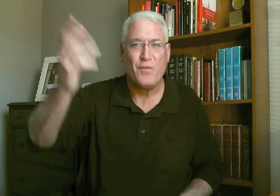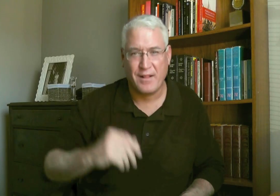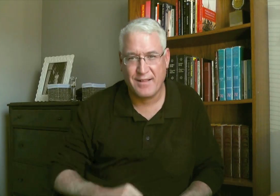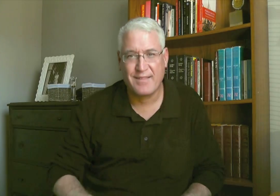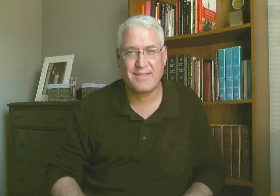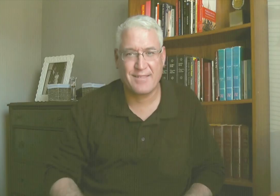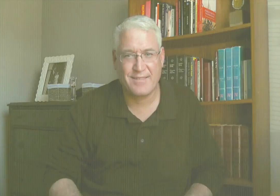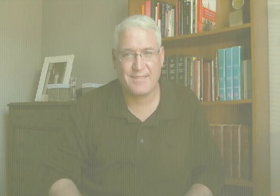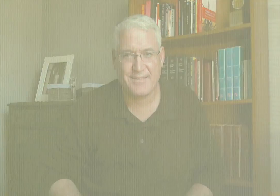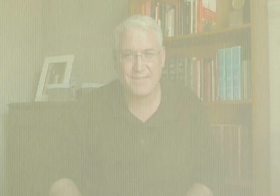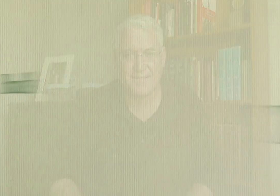beautiful.